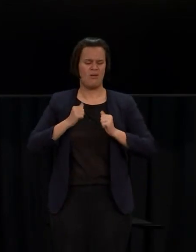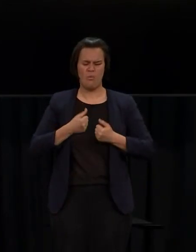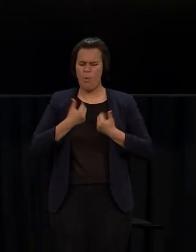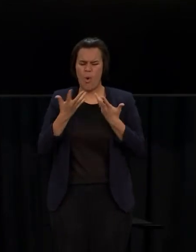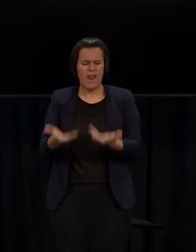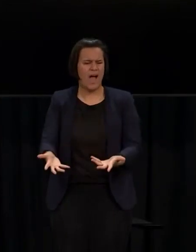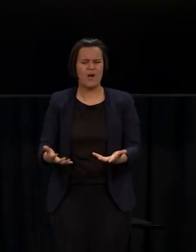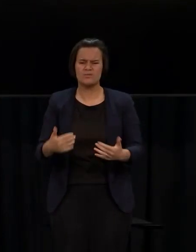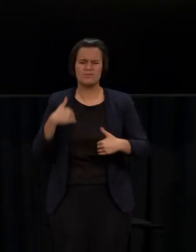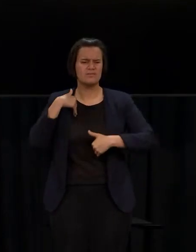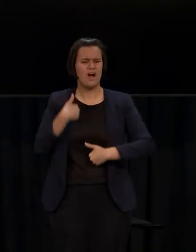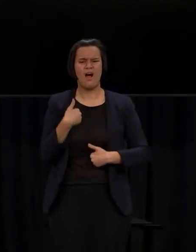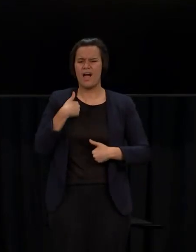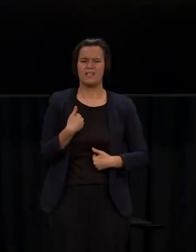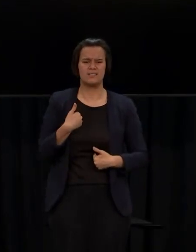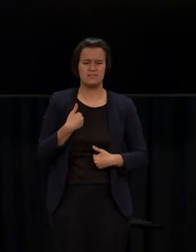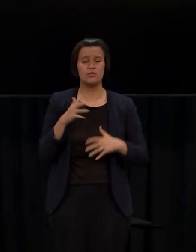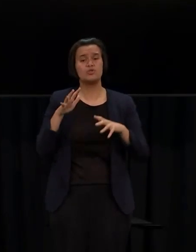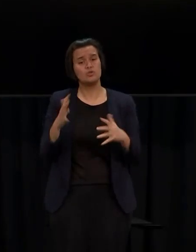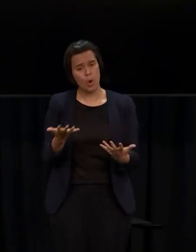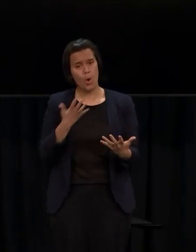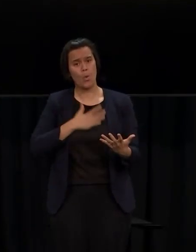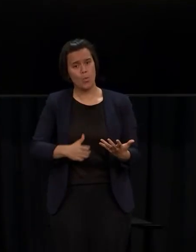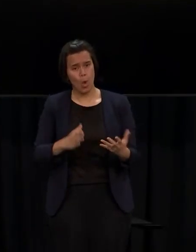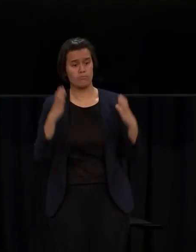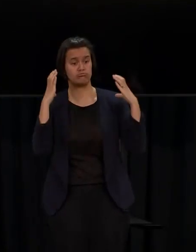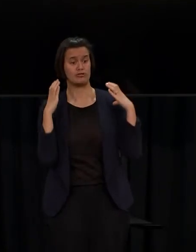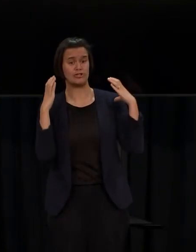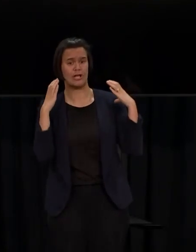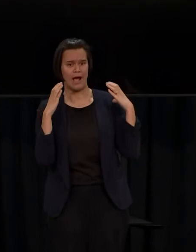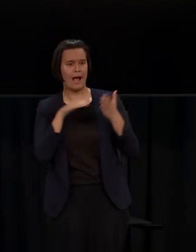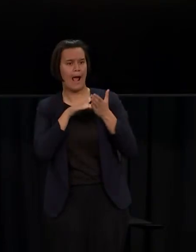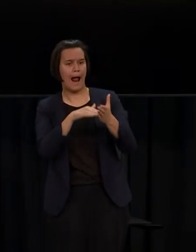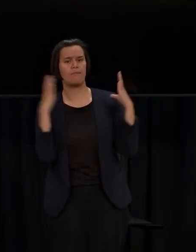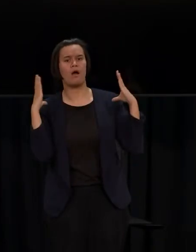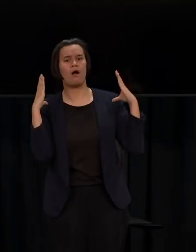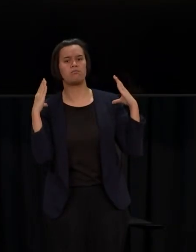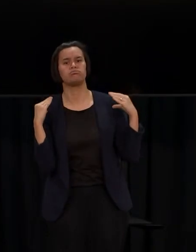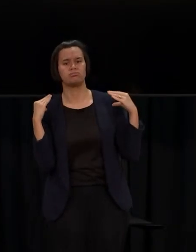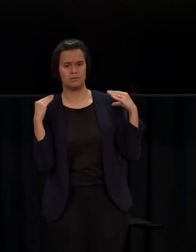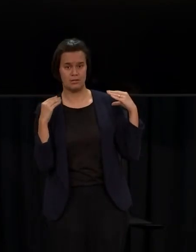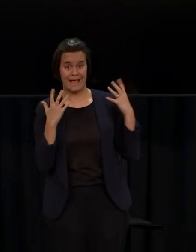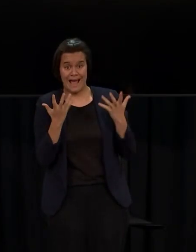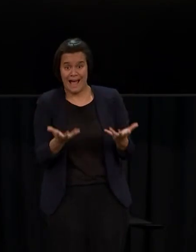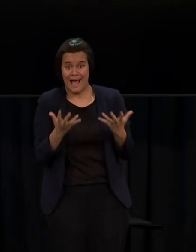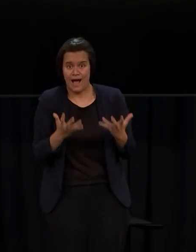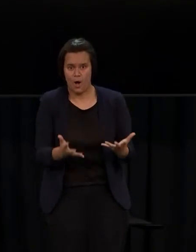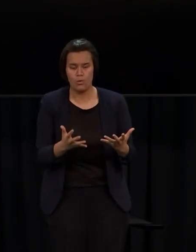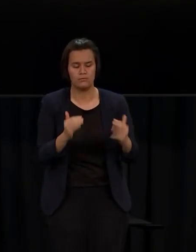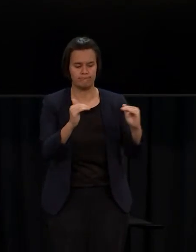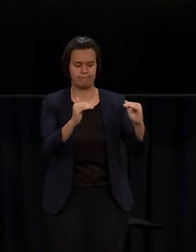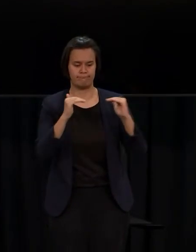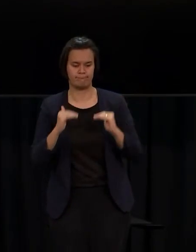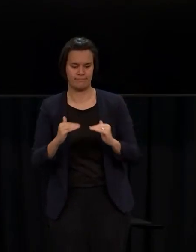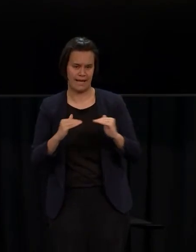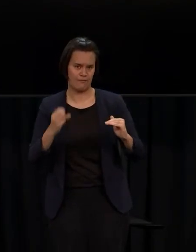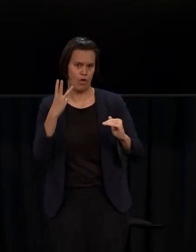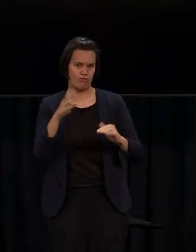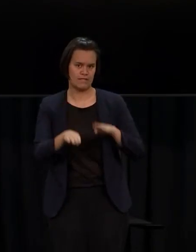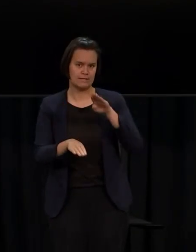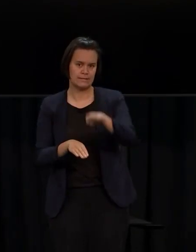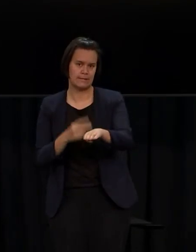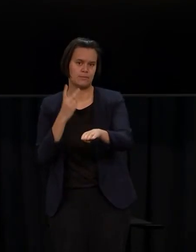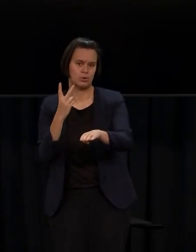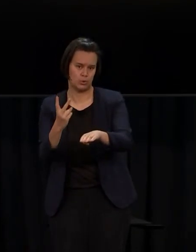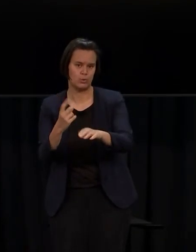ways that we consider safe. But I would just keep asking people to do everything they can to just stick with what we've eased. Those are the things that can generally be done